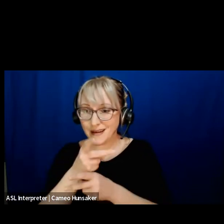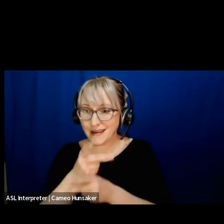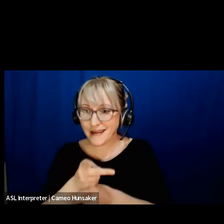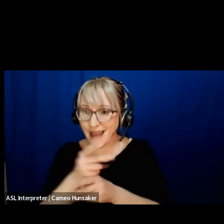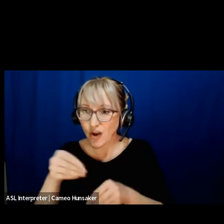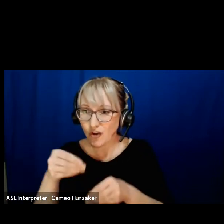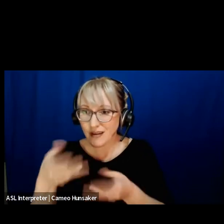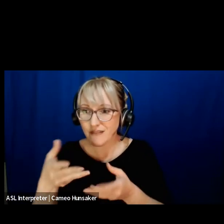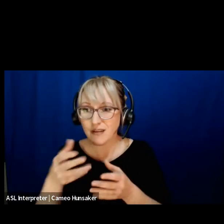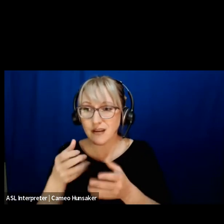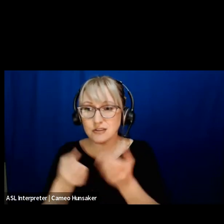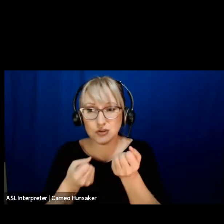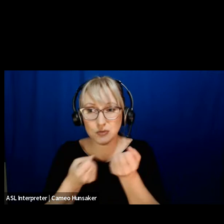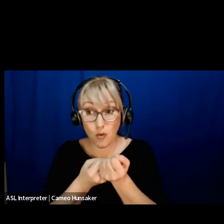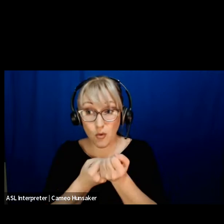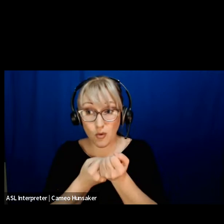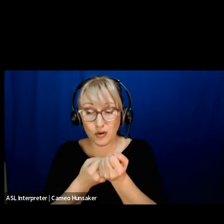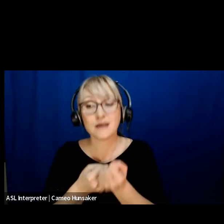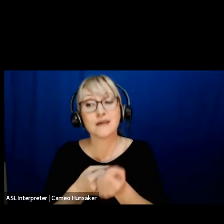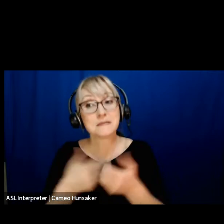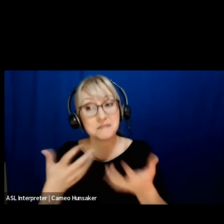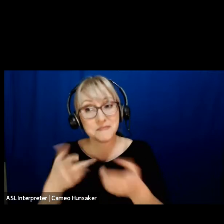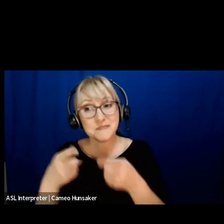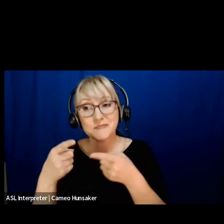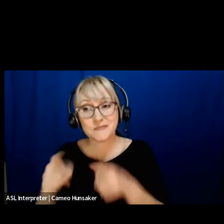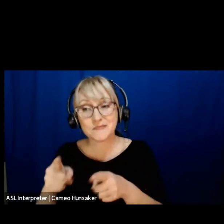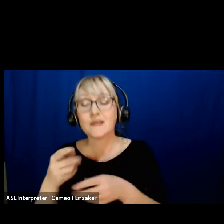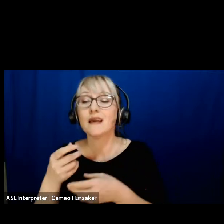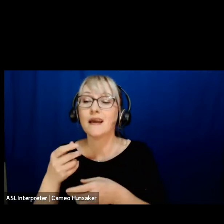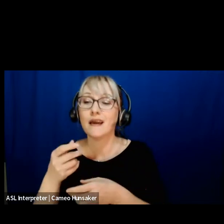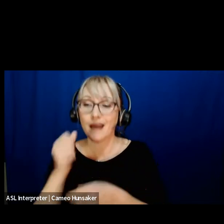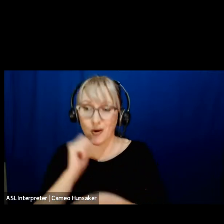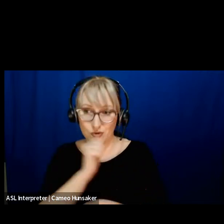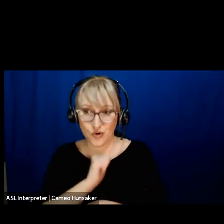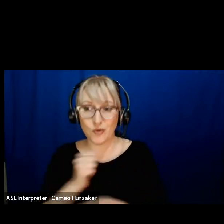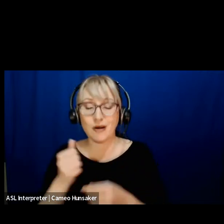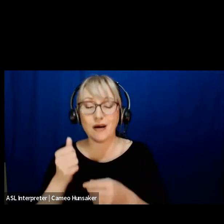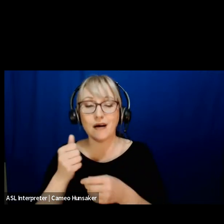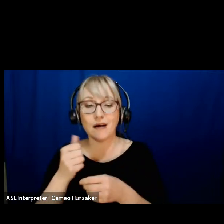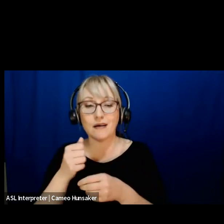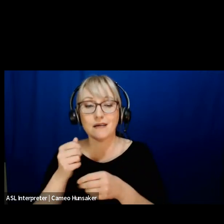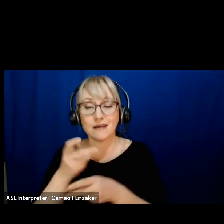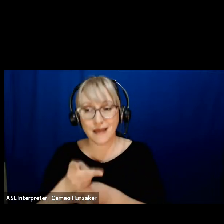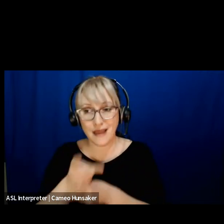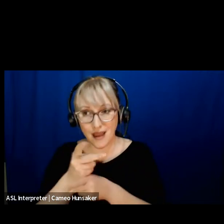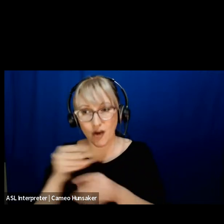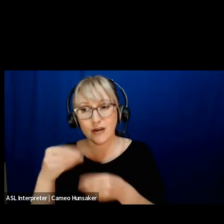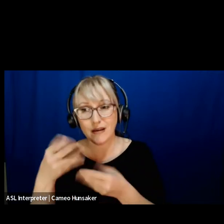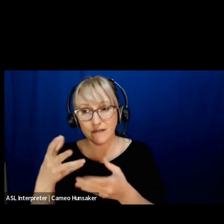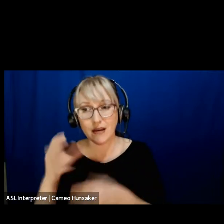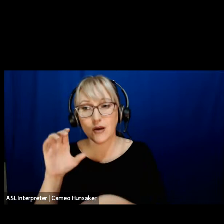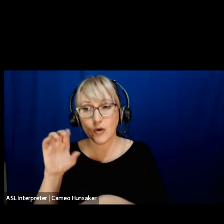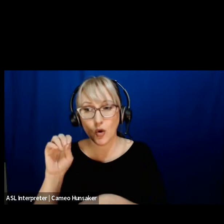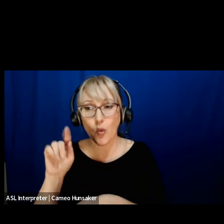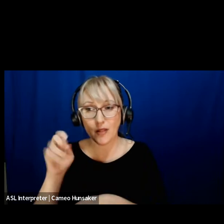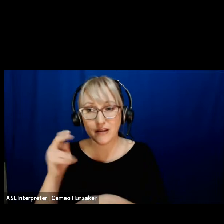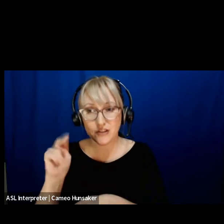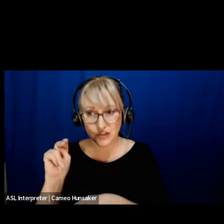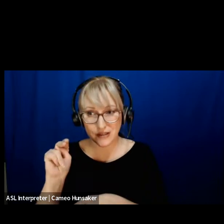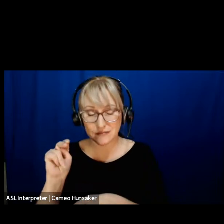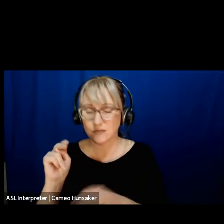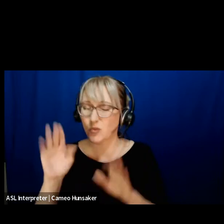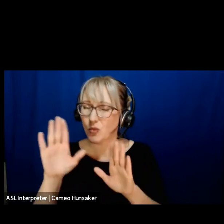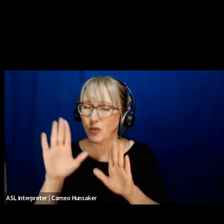his efforts came the Arizona Caregiver Coalition. It's a wonderful organization. And from there